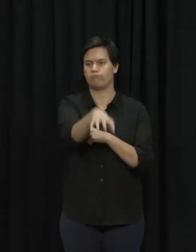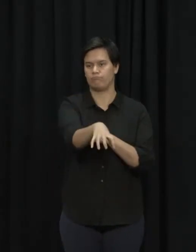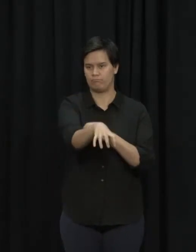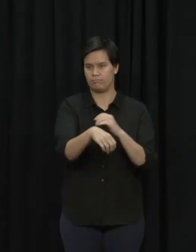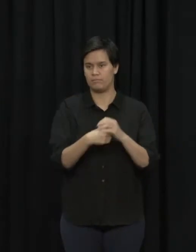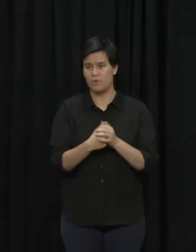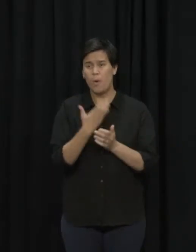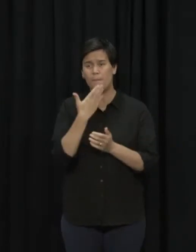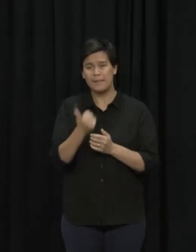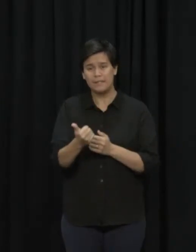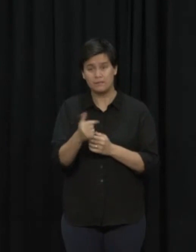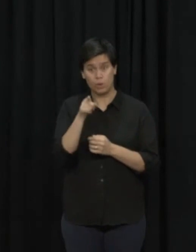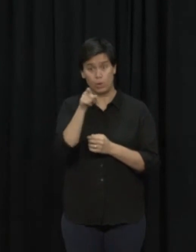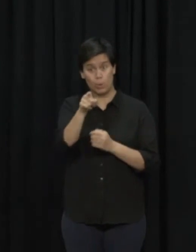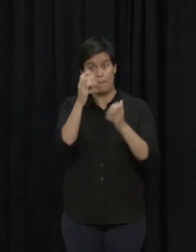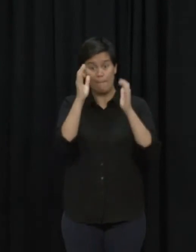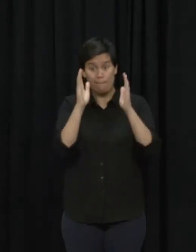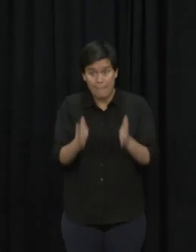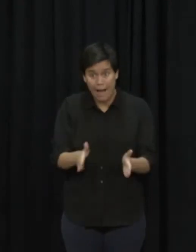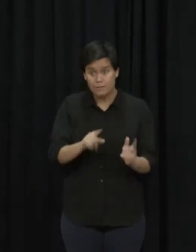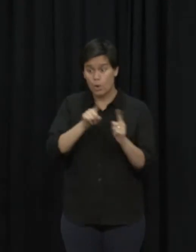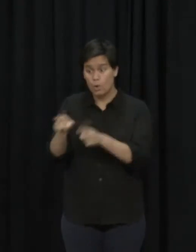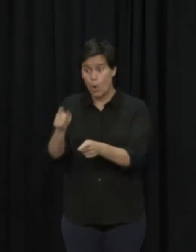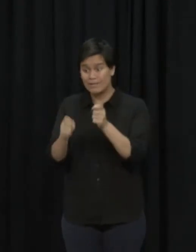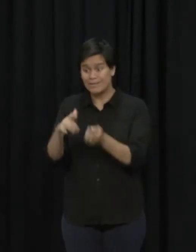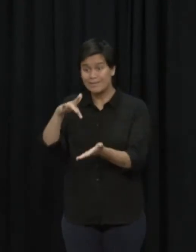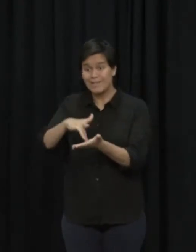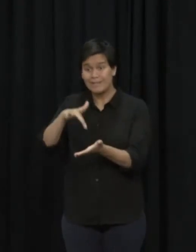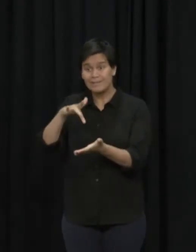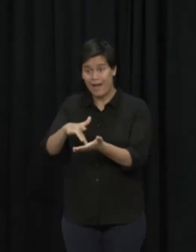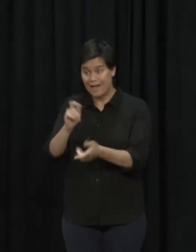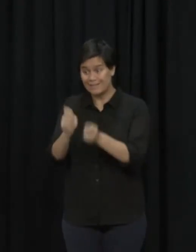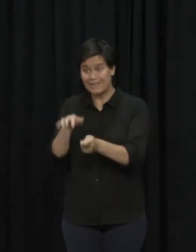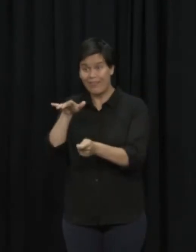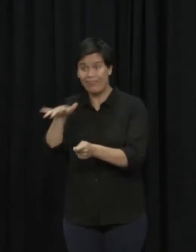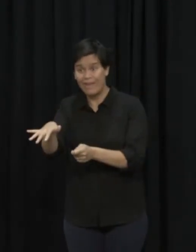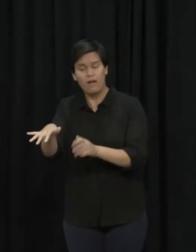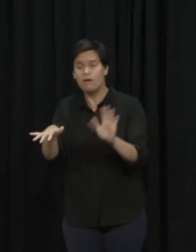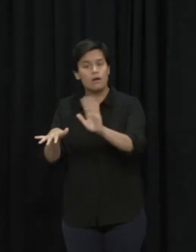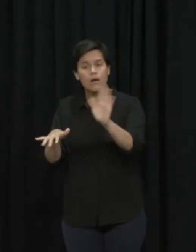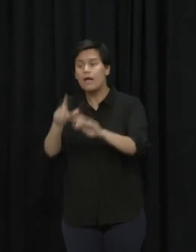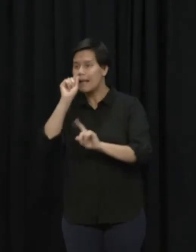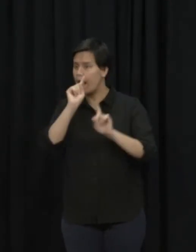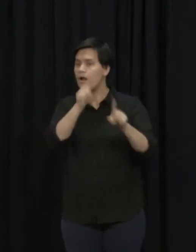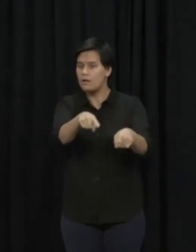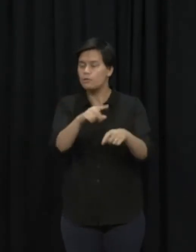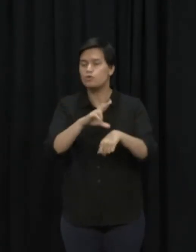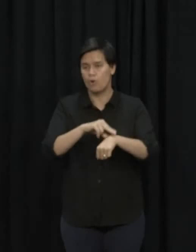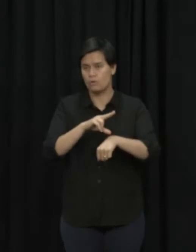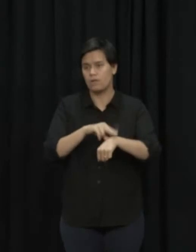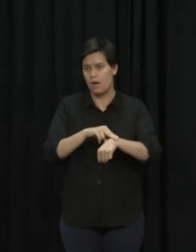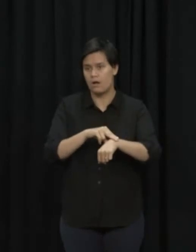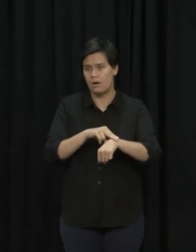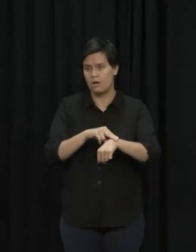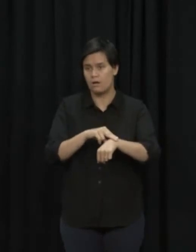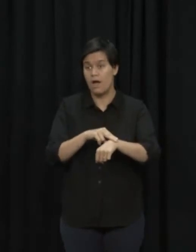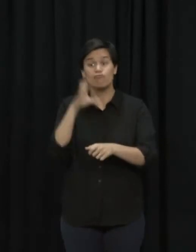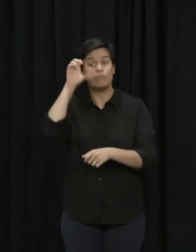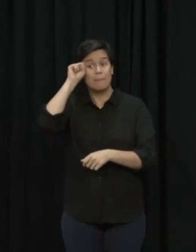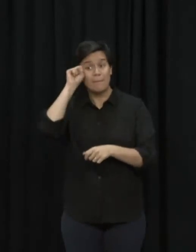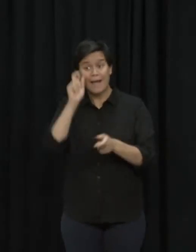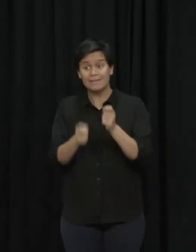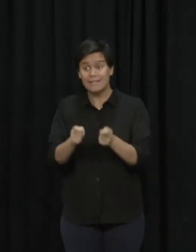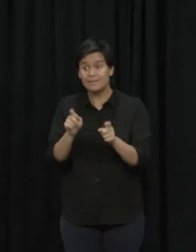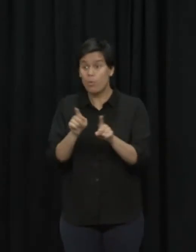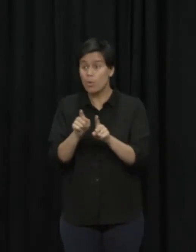that you can go and get a test at your GP or at an urgent care clinic, and wherever you get a test, it is free, of course. Finally,